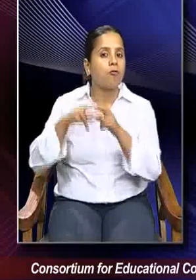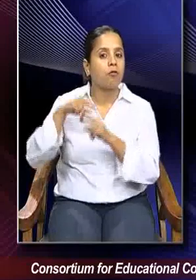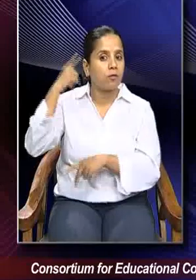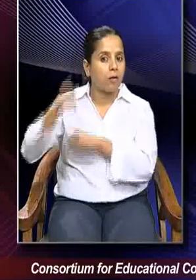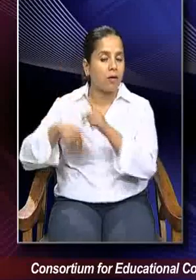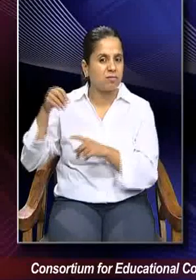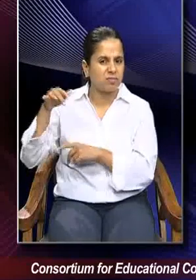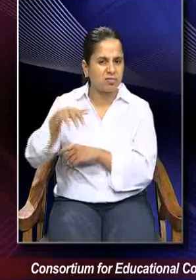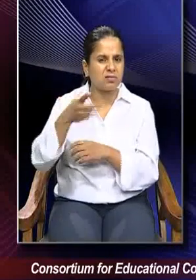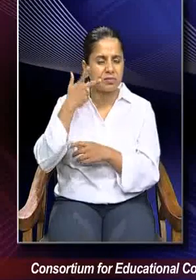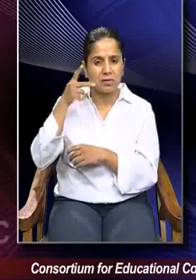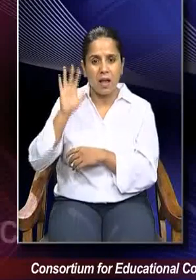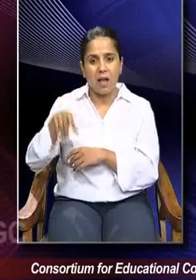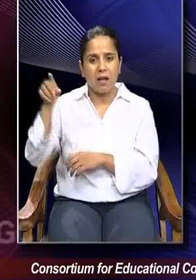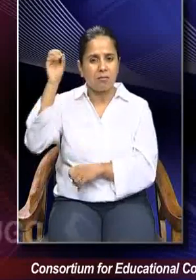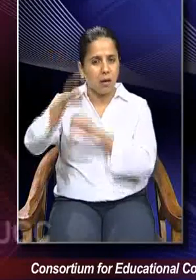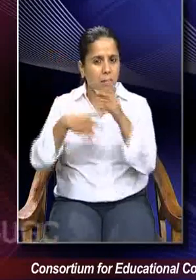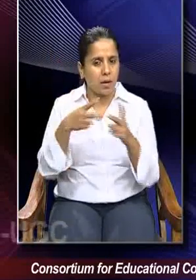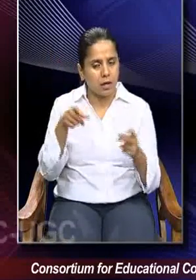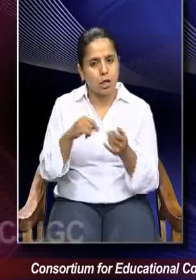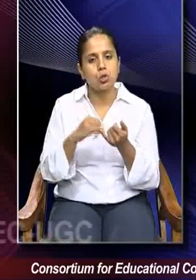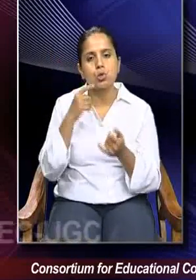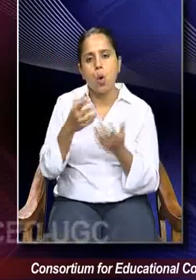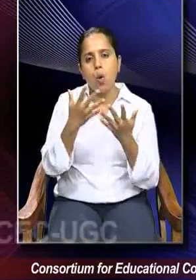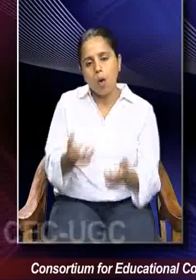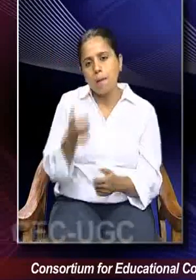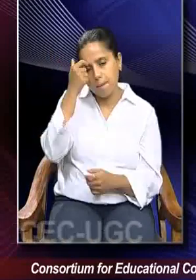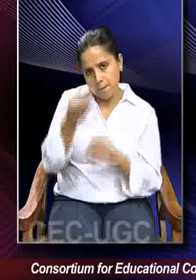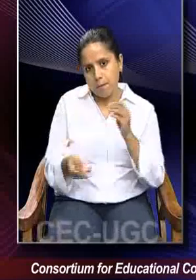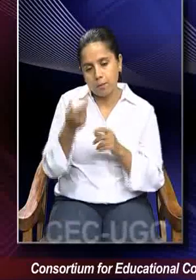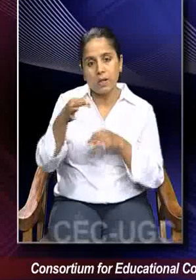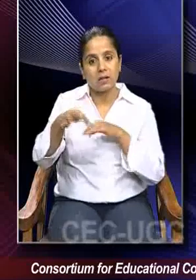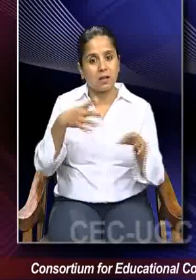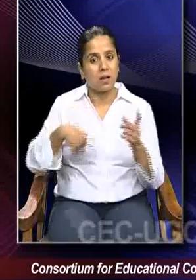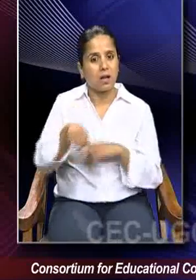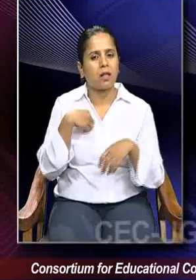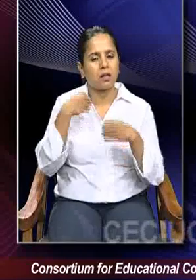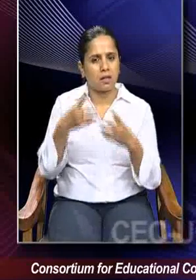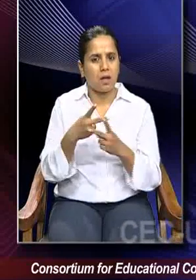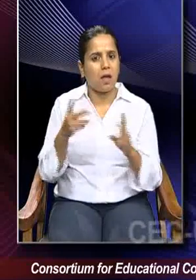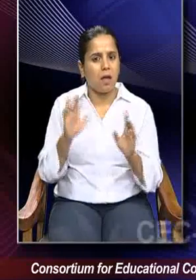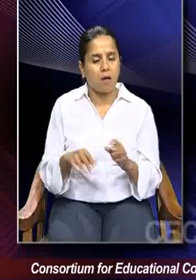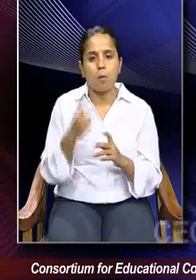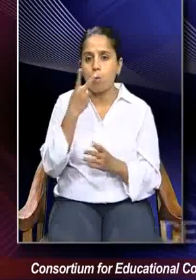waste is a major problem of soil. Urban waste. Urban waste comprises of both commercial